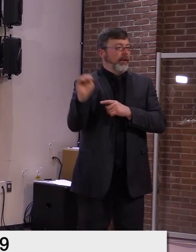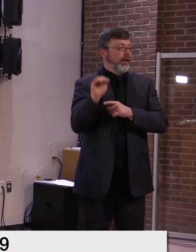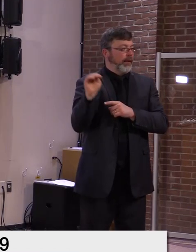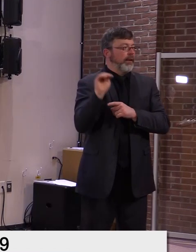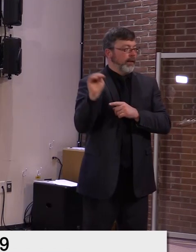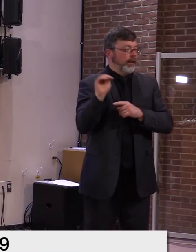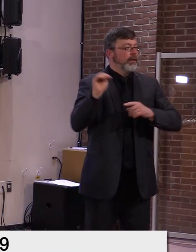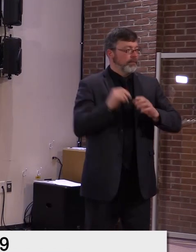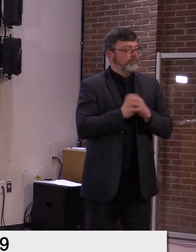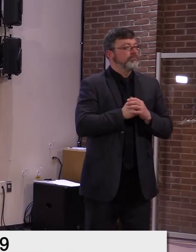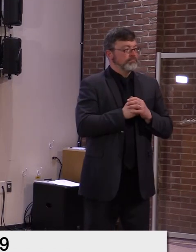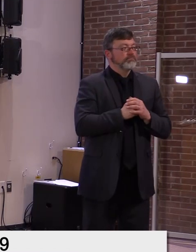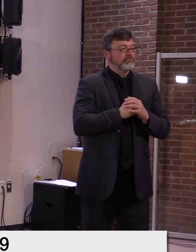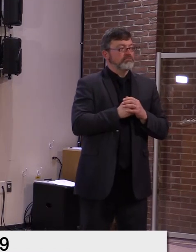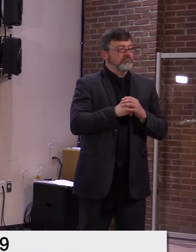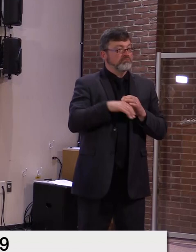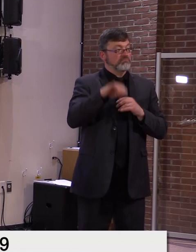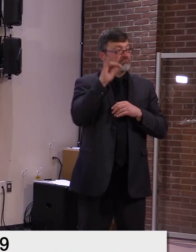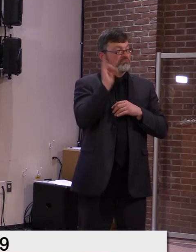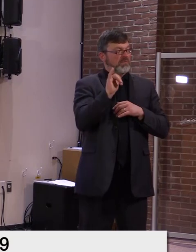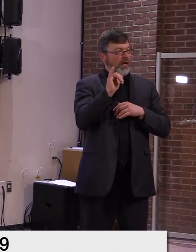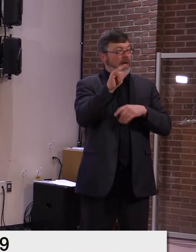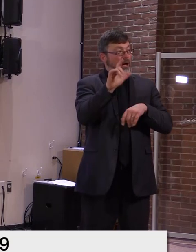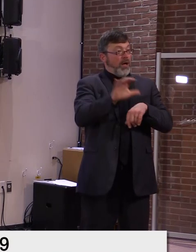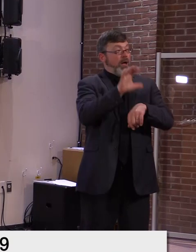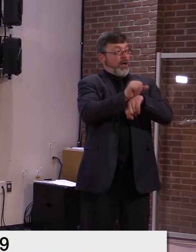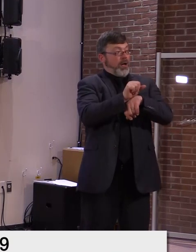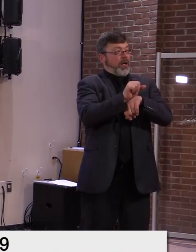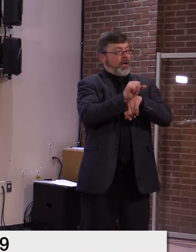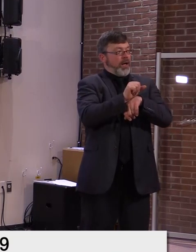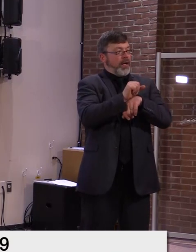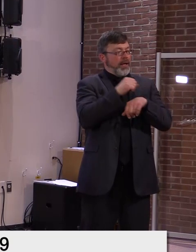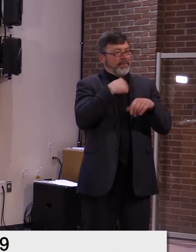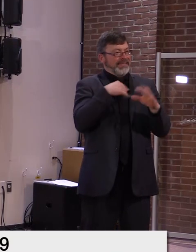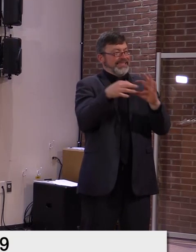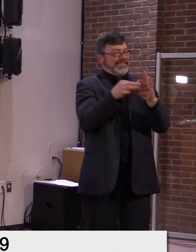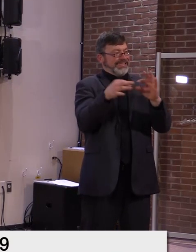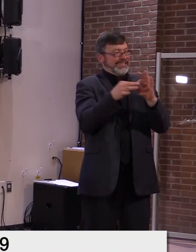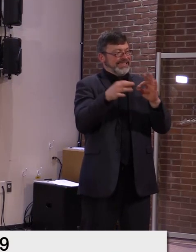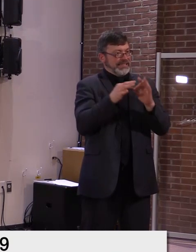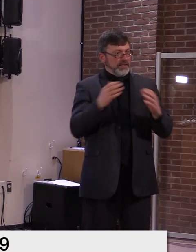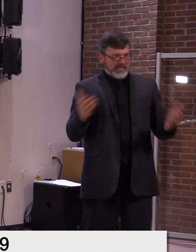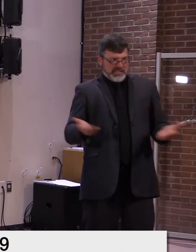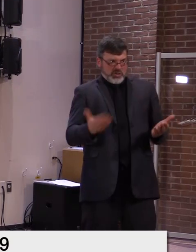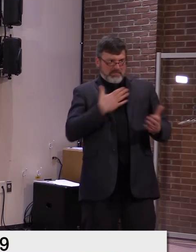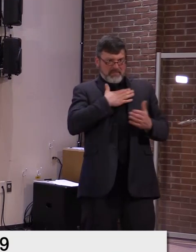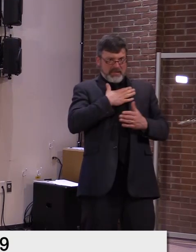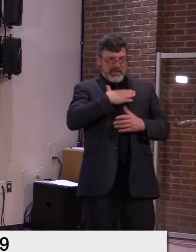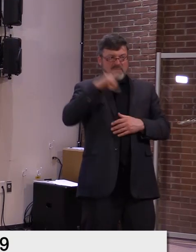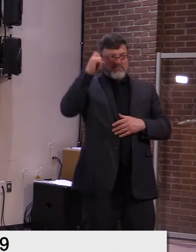say it multiple times throughout my remarks, through the state website at